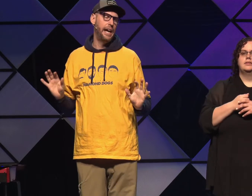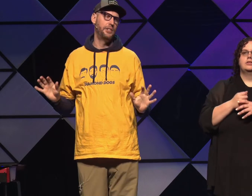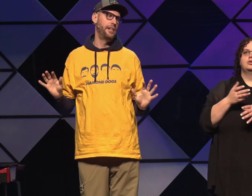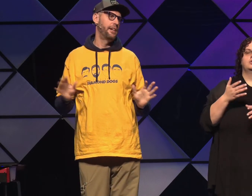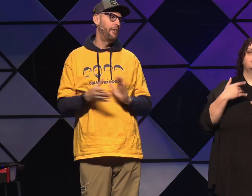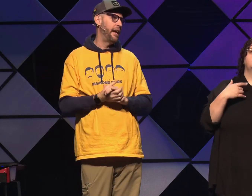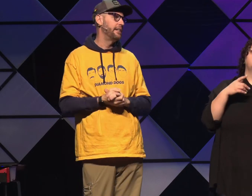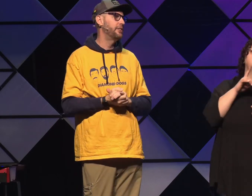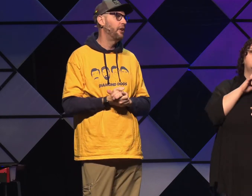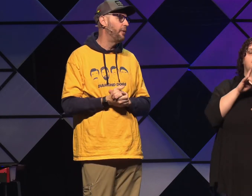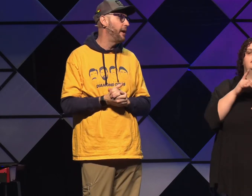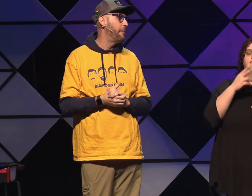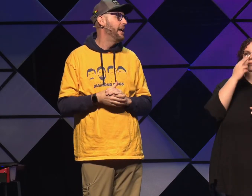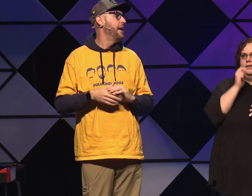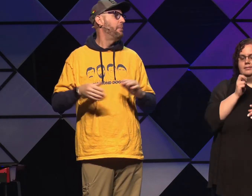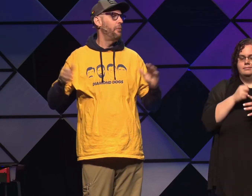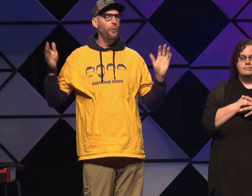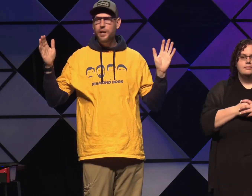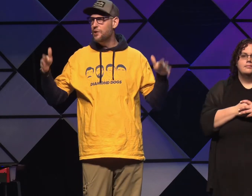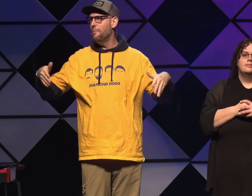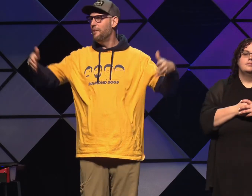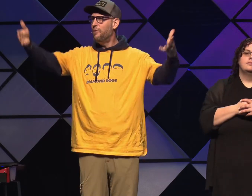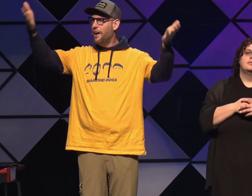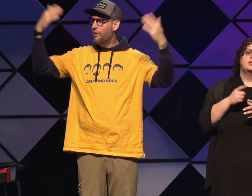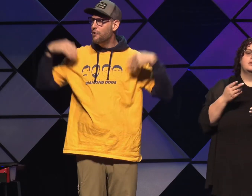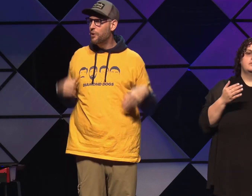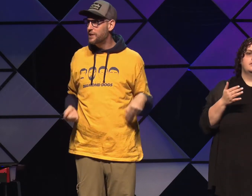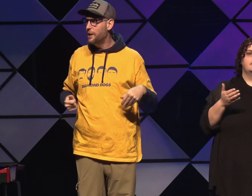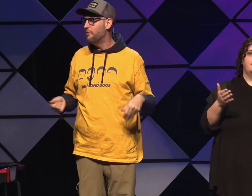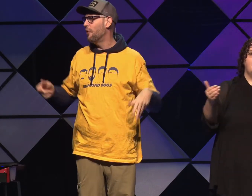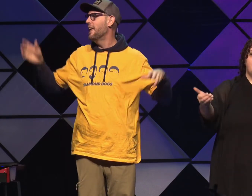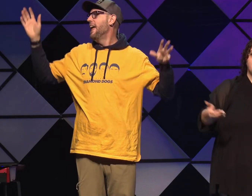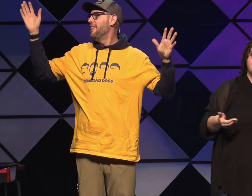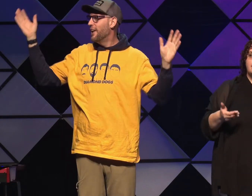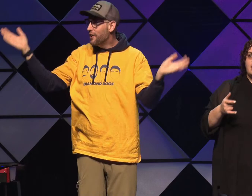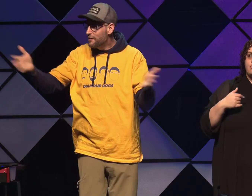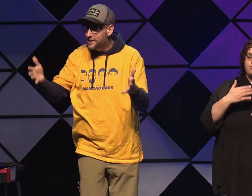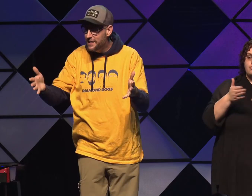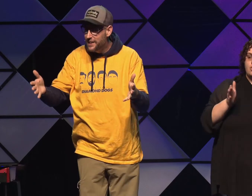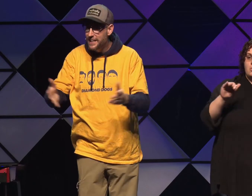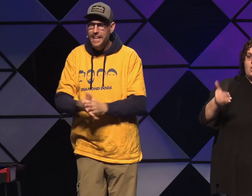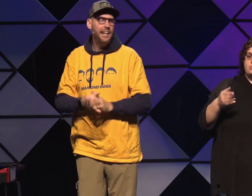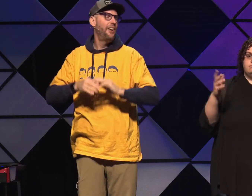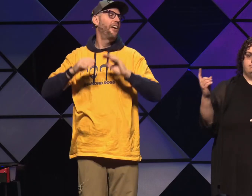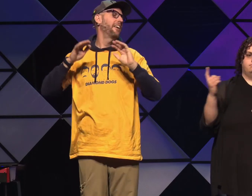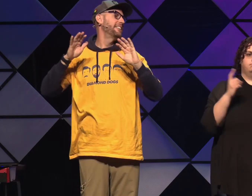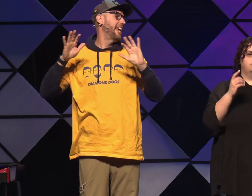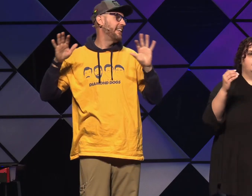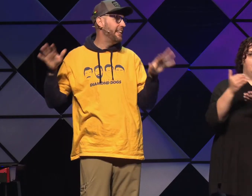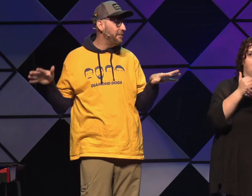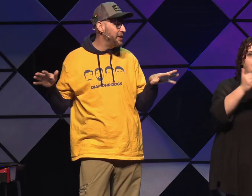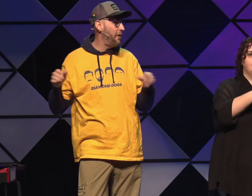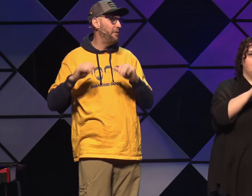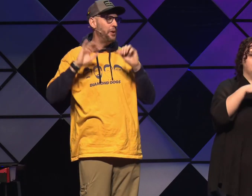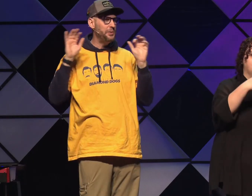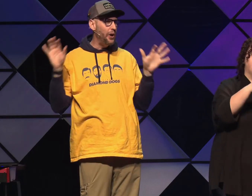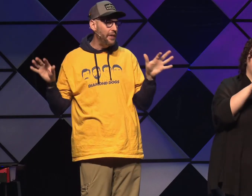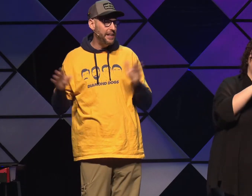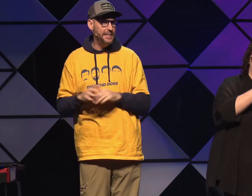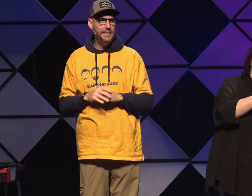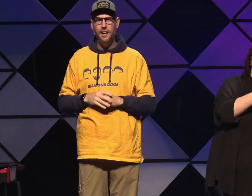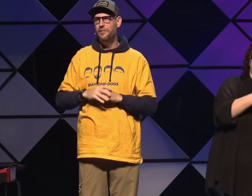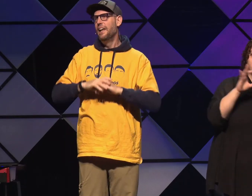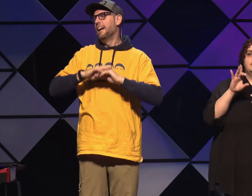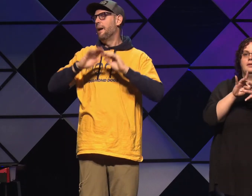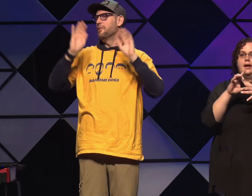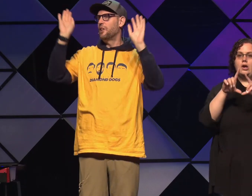really catchy, all right? So, but what we're going to do, I'm going to invite our room host to come forward. They're going to receive the Connect cards and the giving envelopes, all that